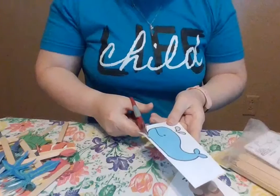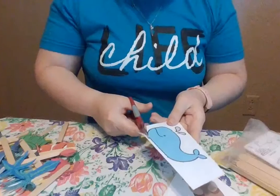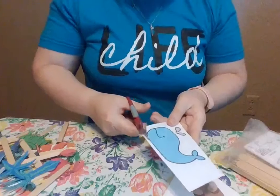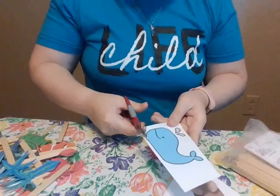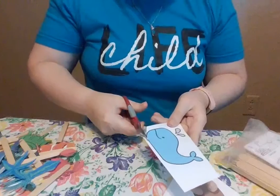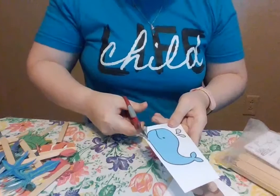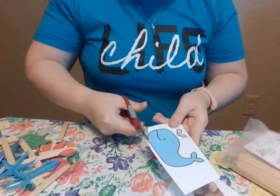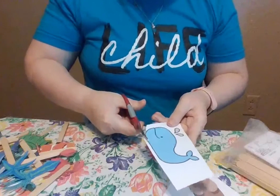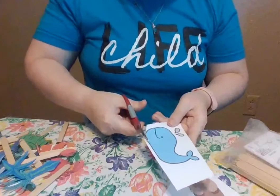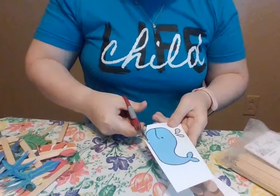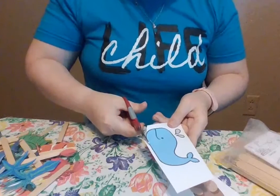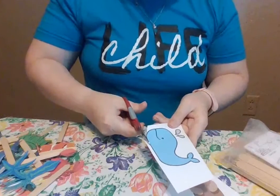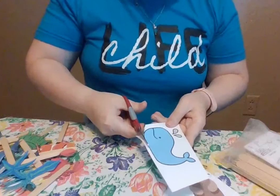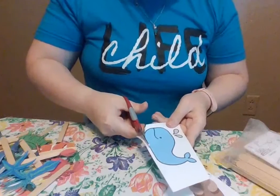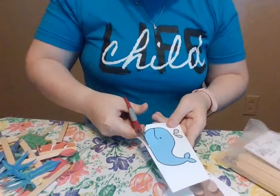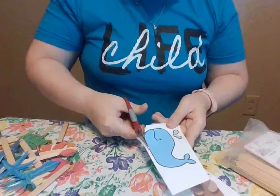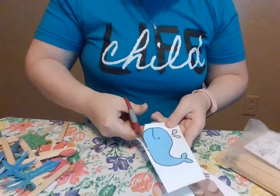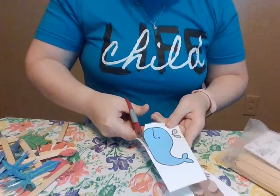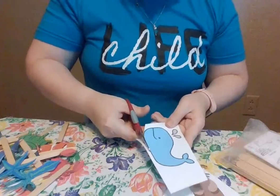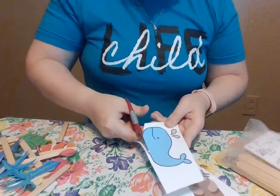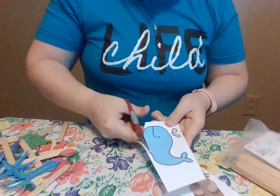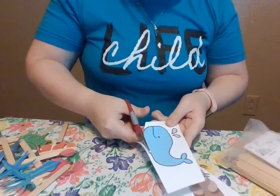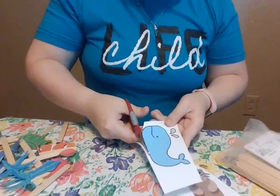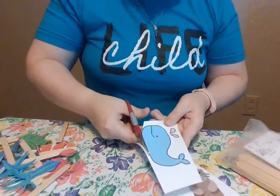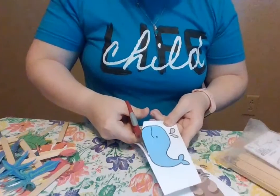together. Then we'll do some water play.